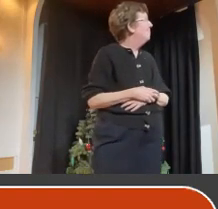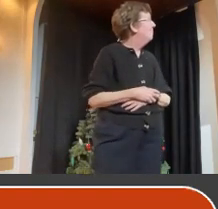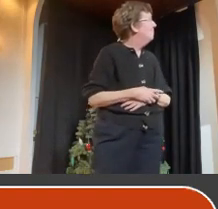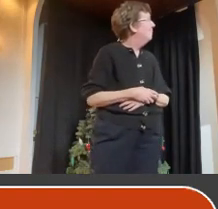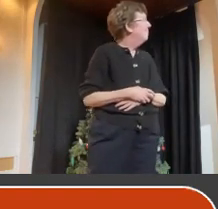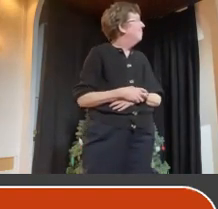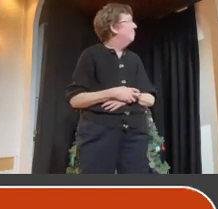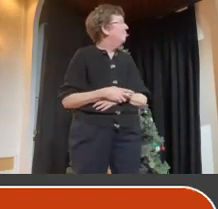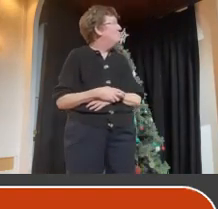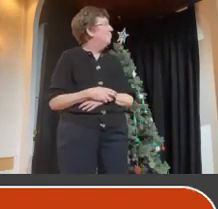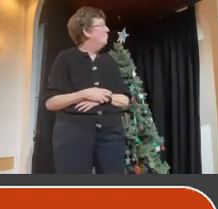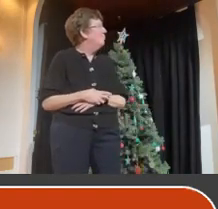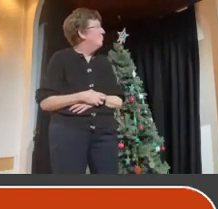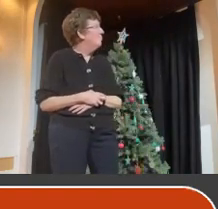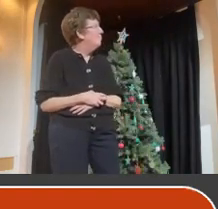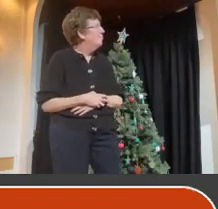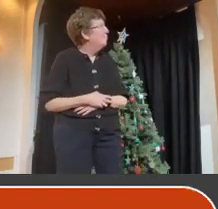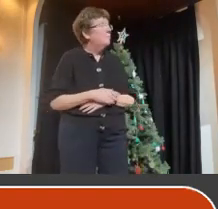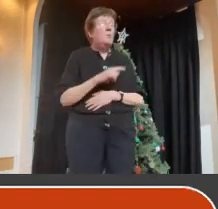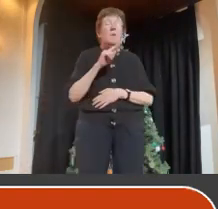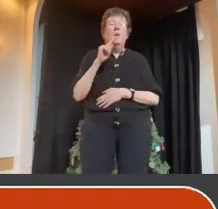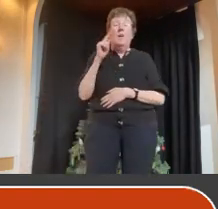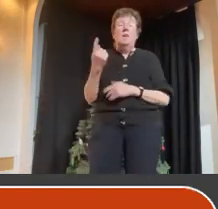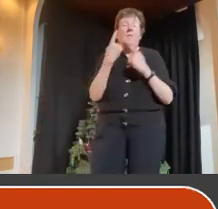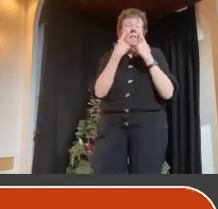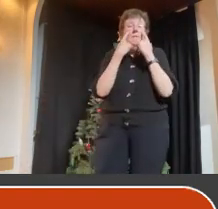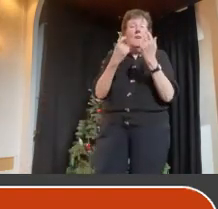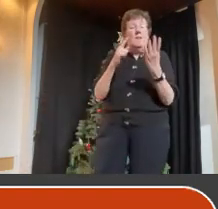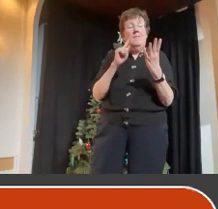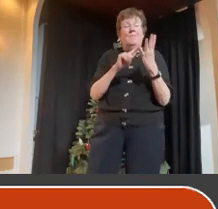We haven't got enough training in language pedagogy for deaf children.